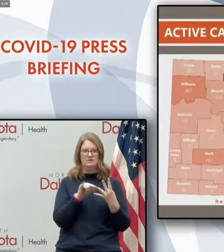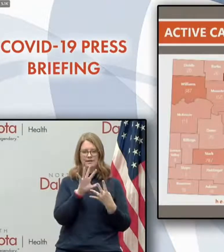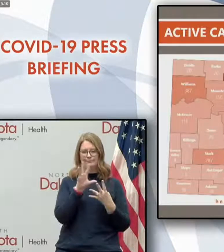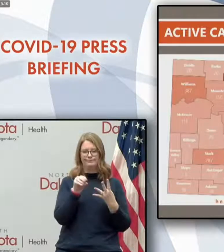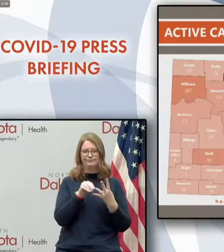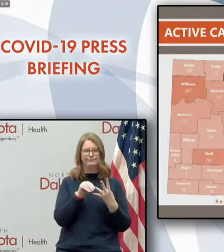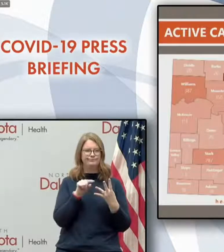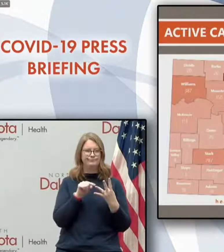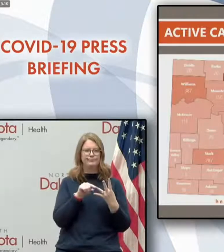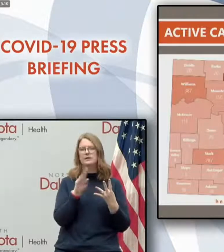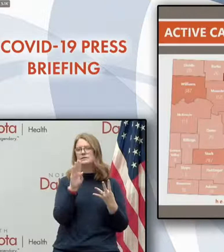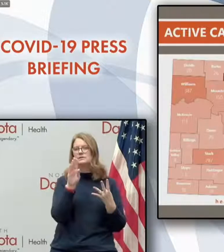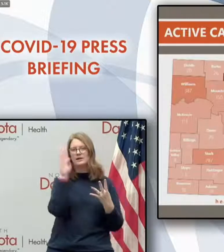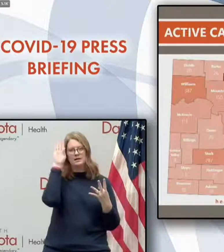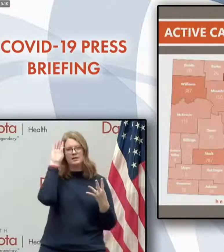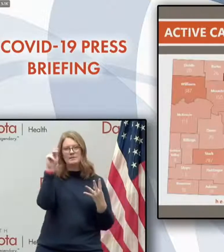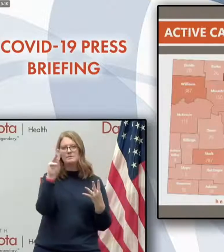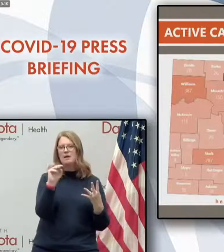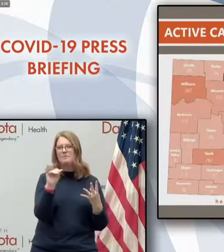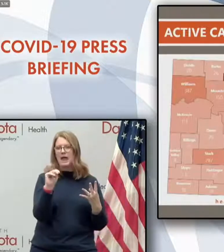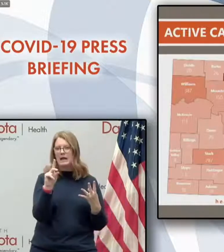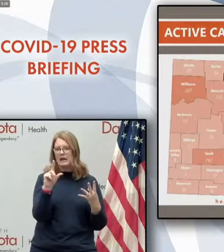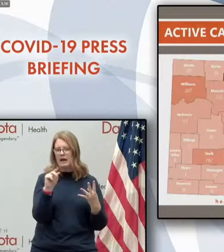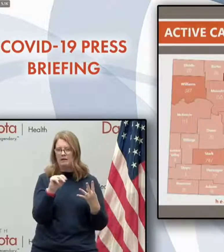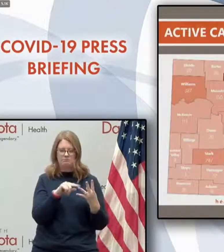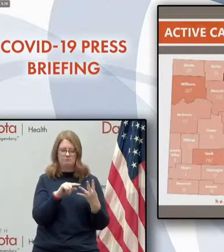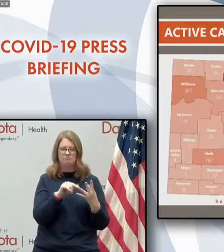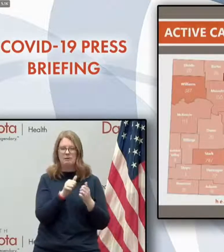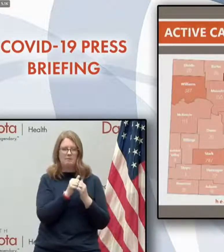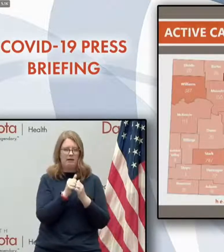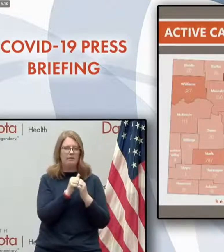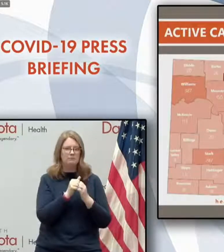the Bismarck-Mandan metro area, really combined.